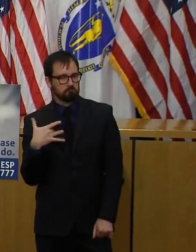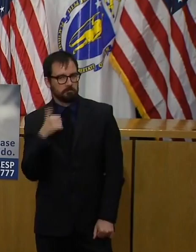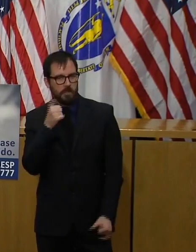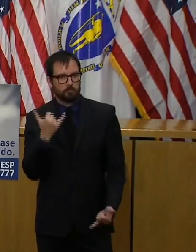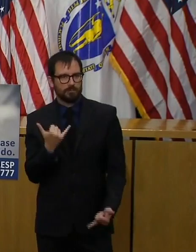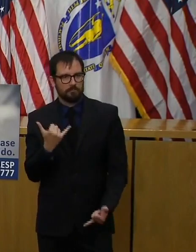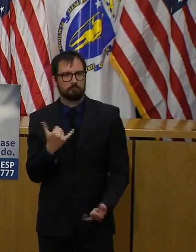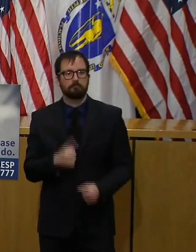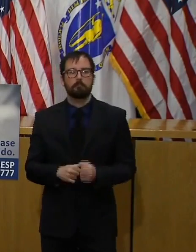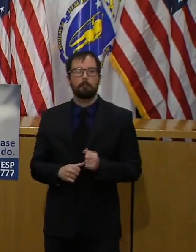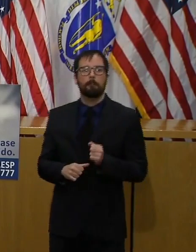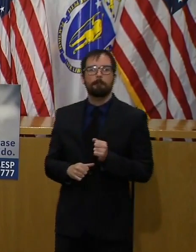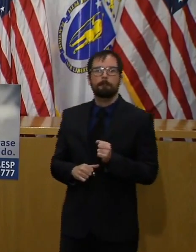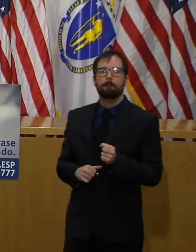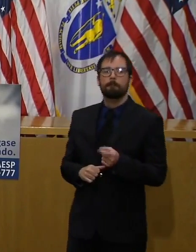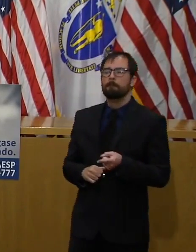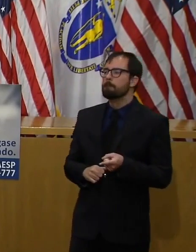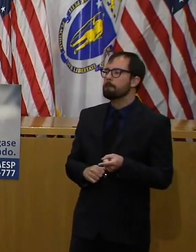mind that,